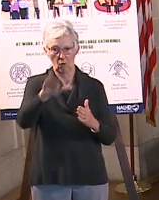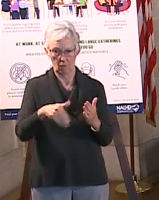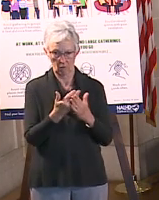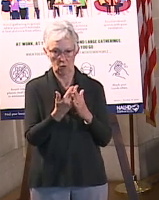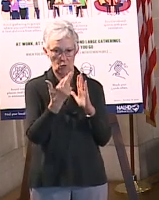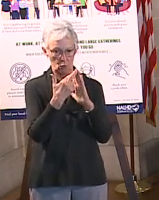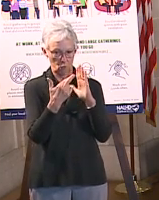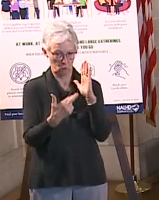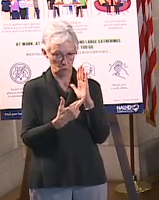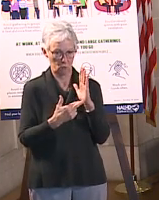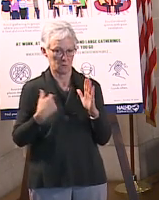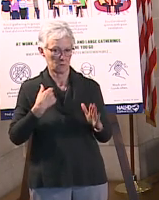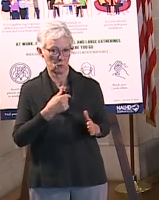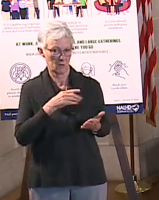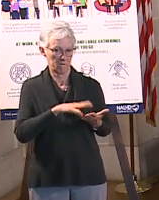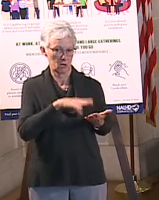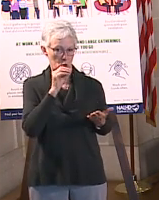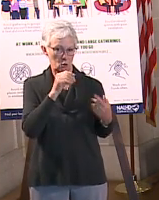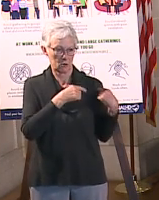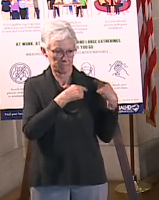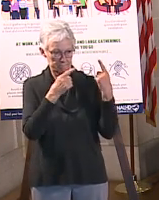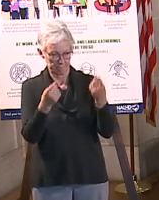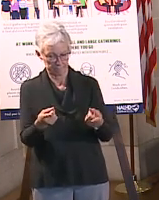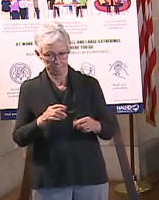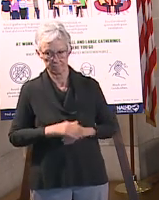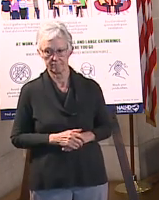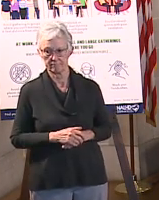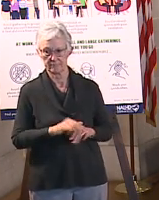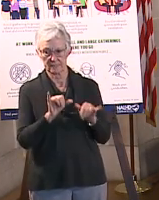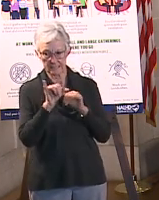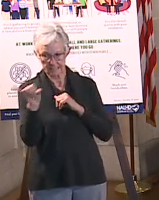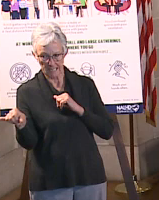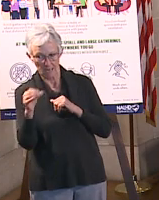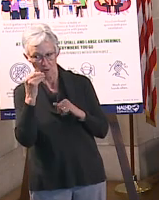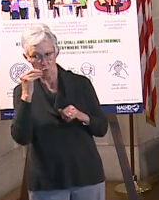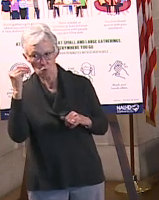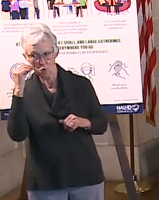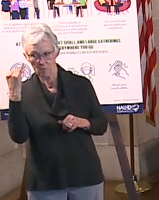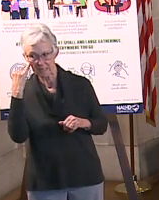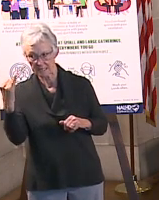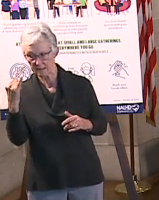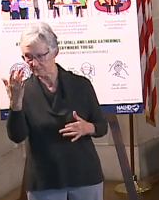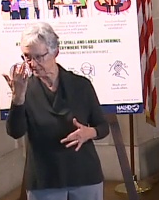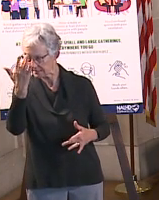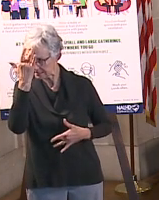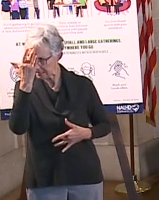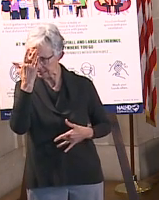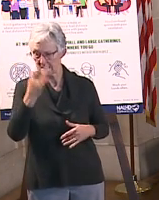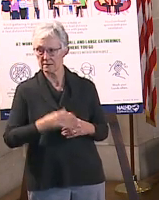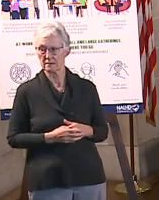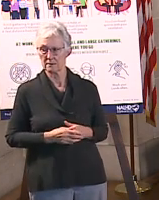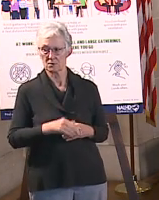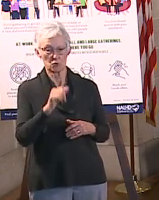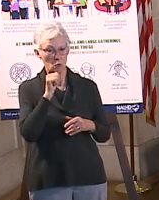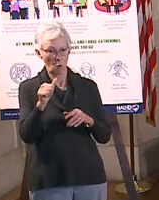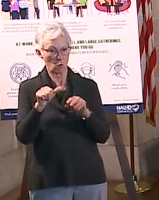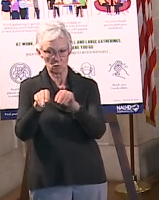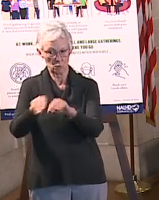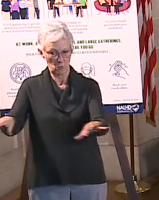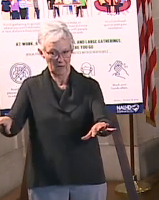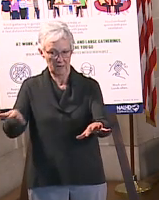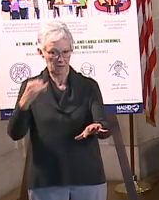learning about slowing the spread of the virus. Staying home when you're sick, that's a critical one right there. Stay home when you're sick so you don't spread the